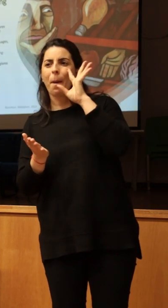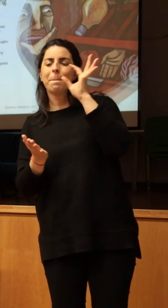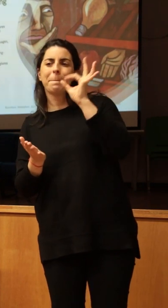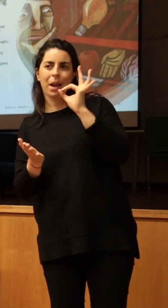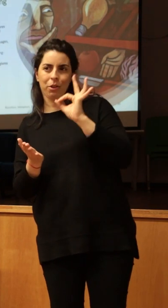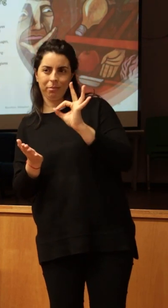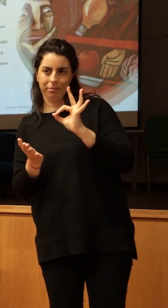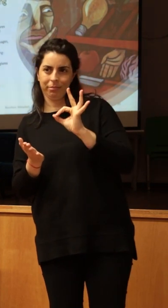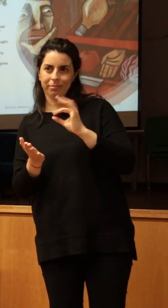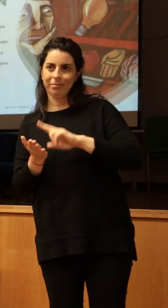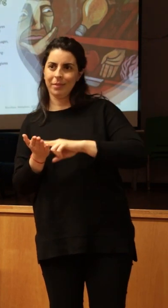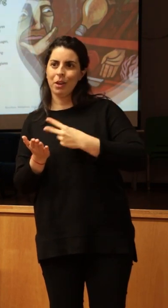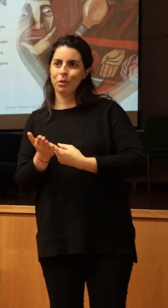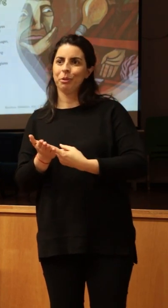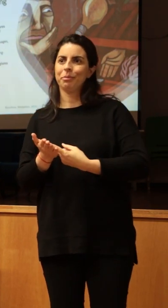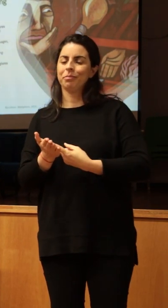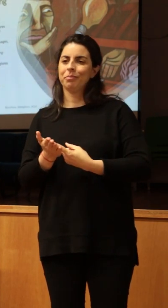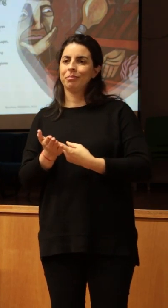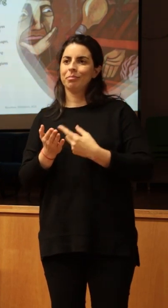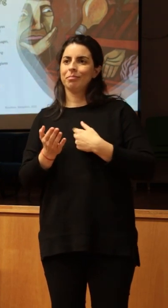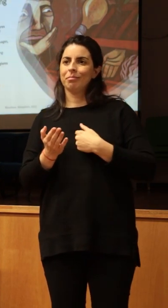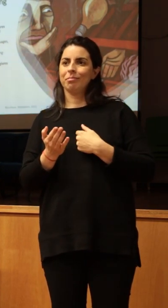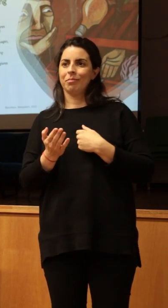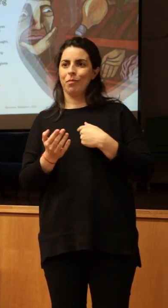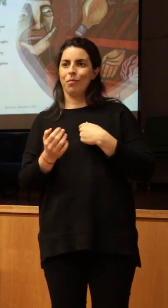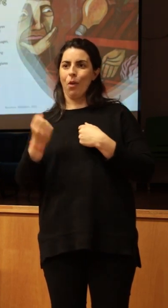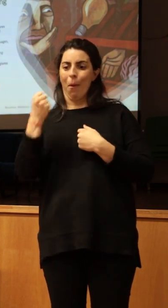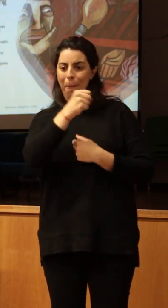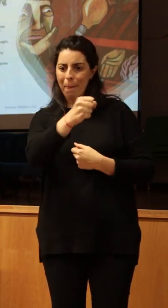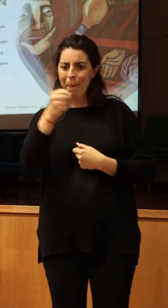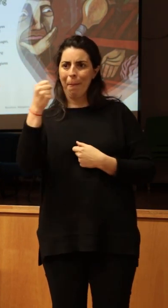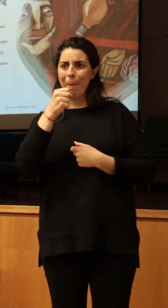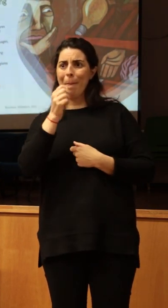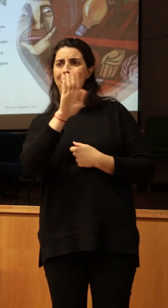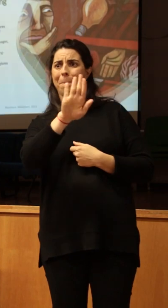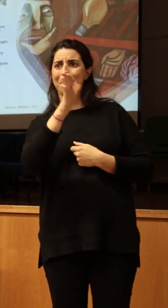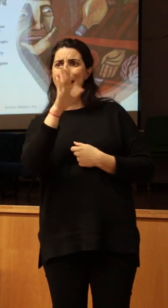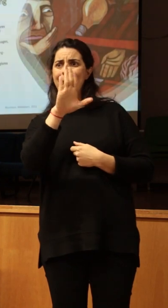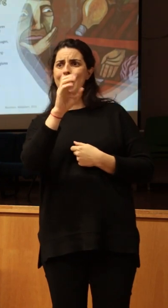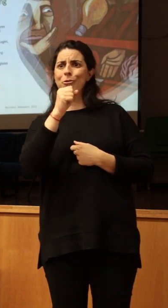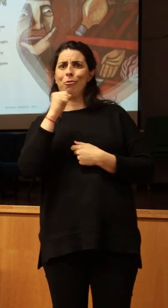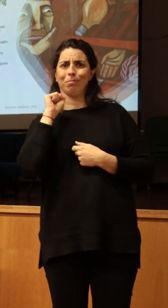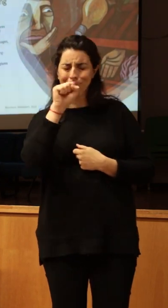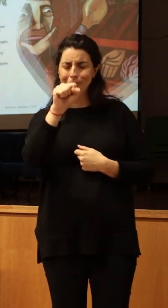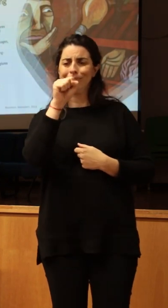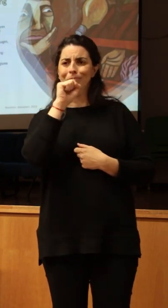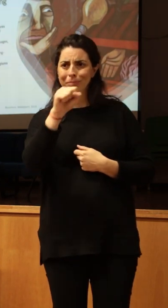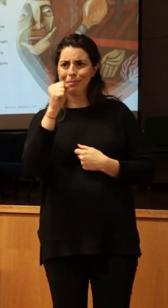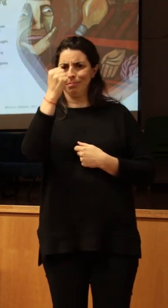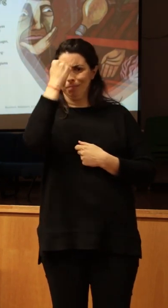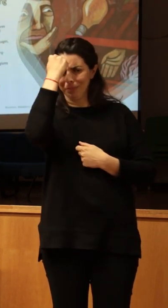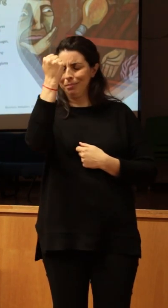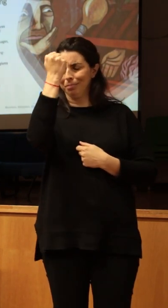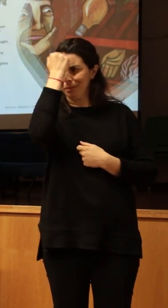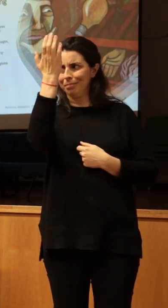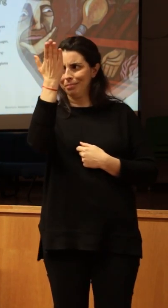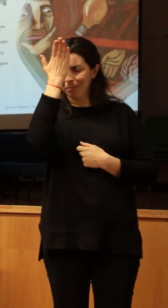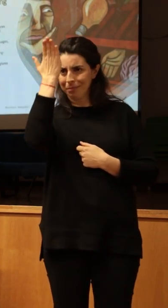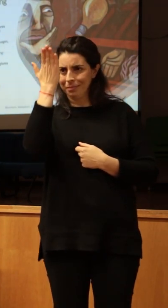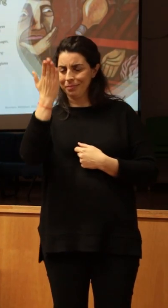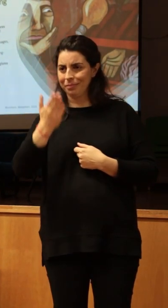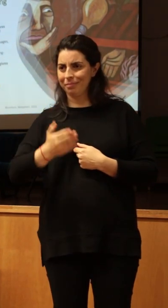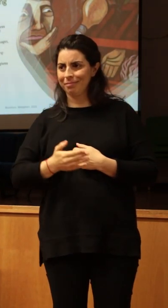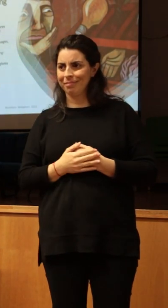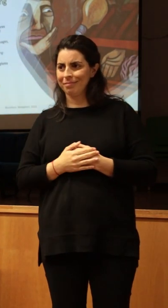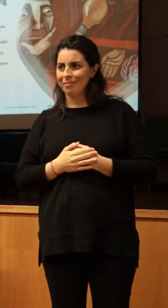estoy golpeando contra la pared. Me estoy golpeando contra la pared. See, you're hitting the wall too. Okay, thanks God. I do. Okay, well, that's a good thing. Well, not bad thing. It's a good thing, bad thing.